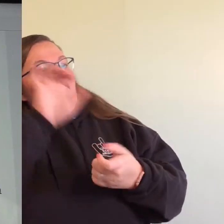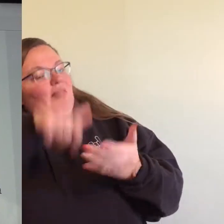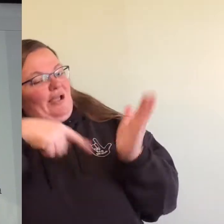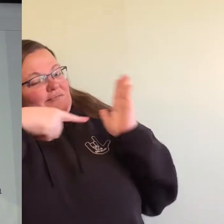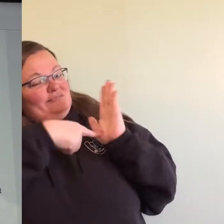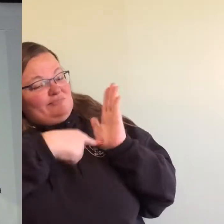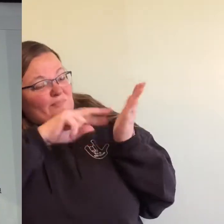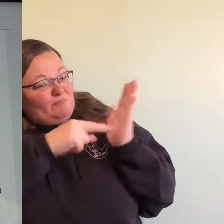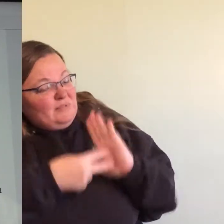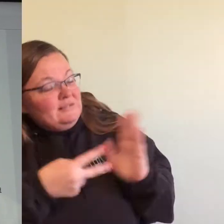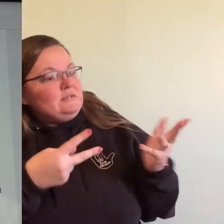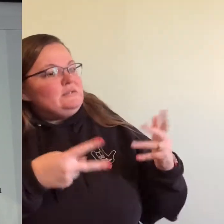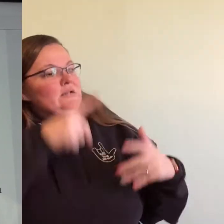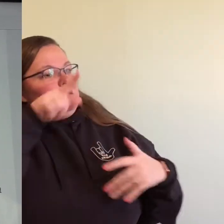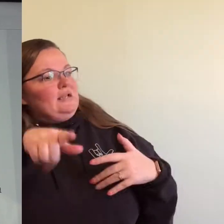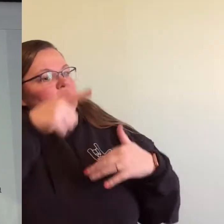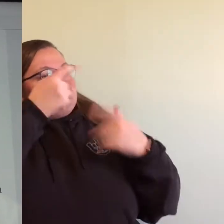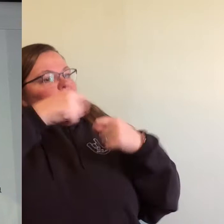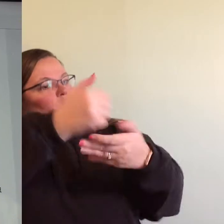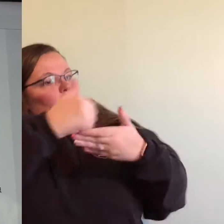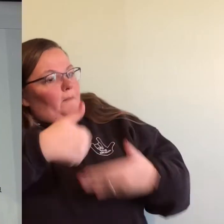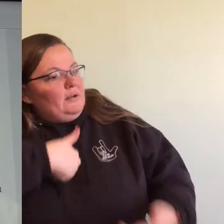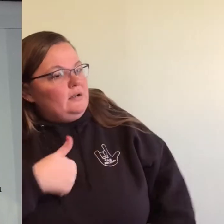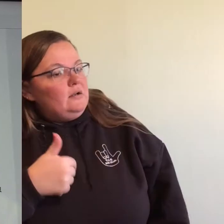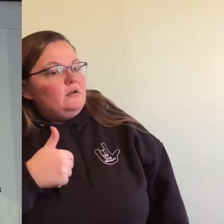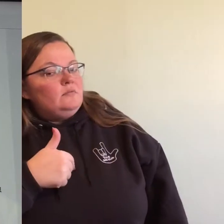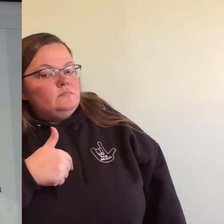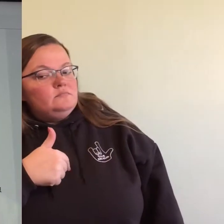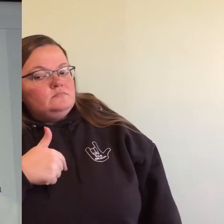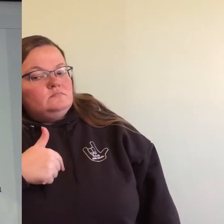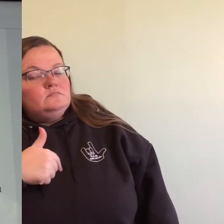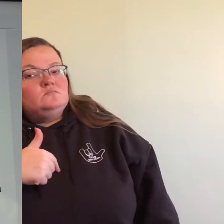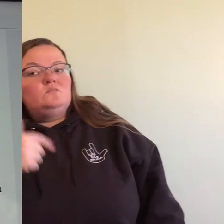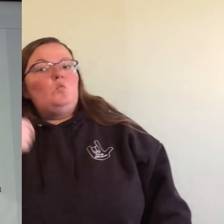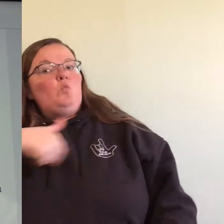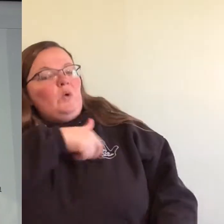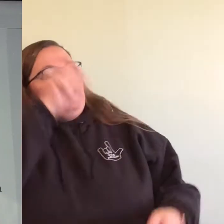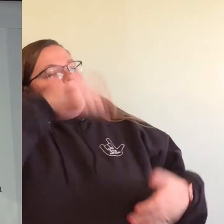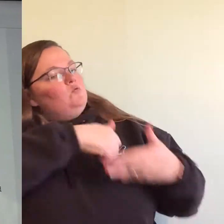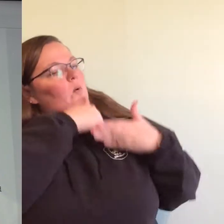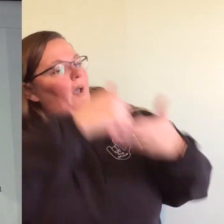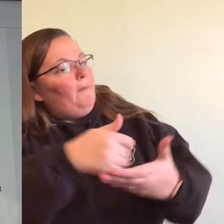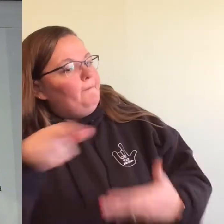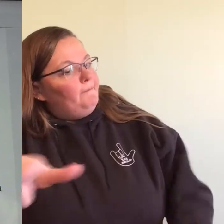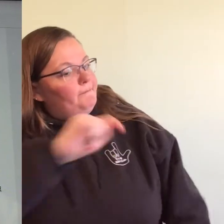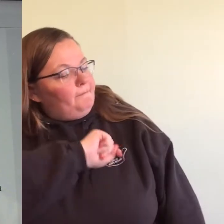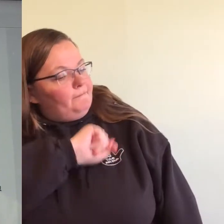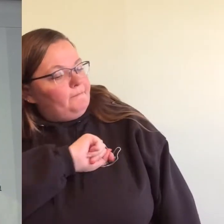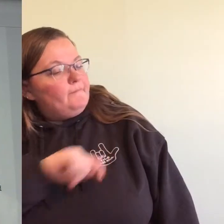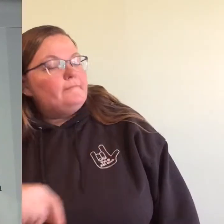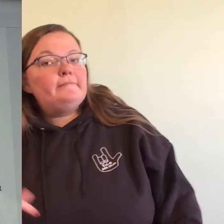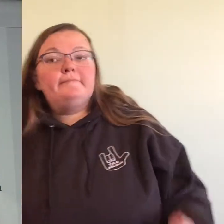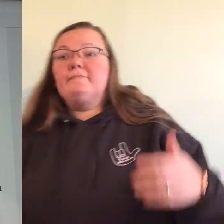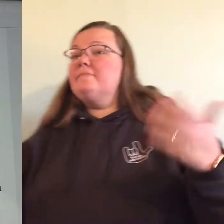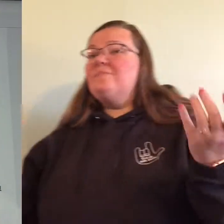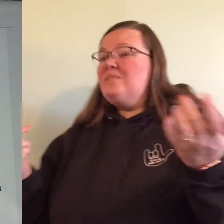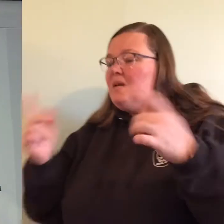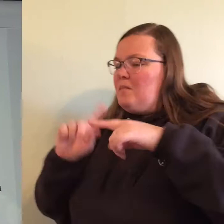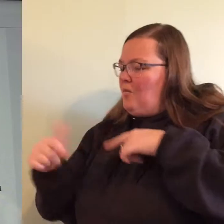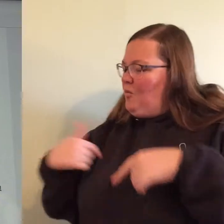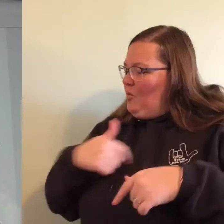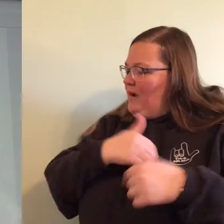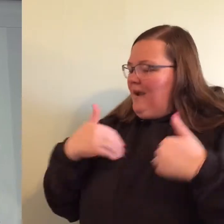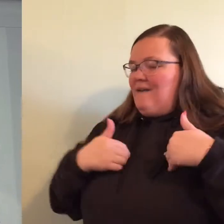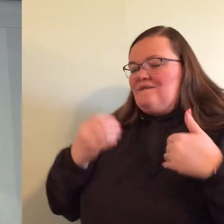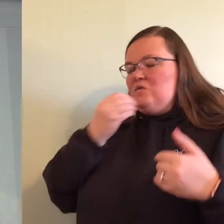and fraternizing with humans. We simply must try to rescue him." "A lot we could do," said Edmund, "when we haven't got anything